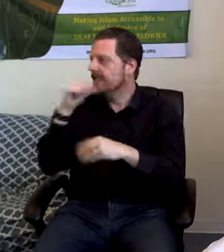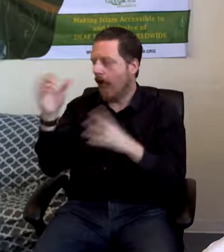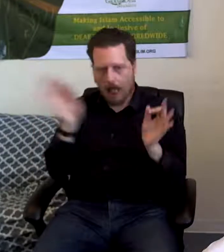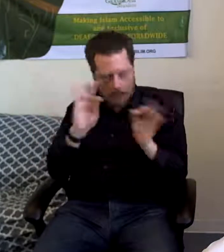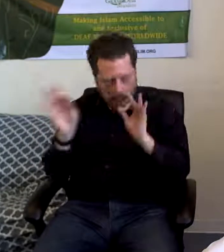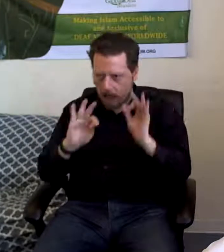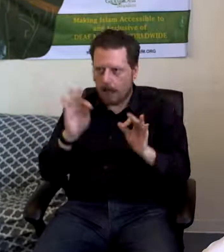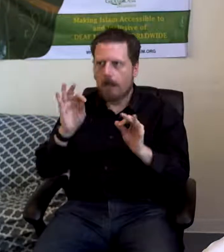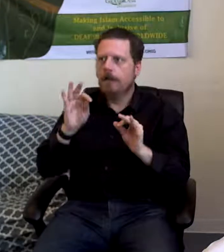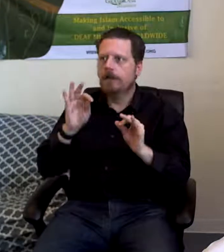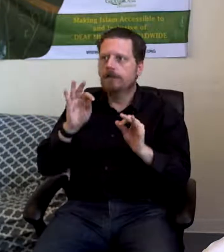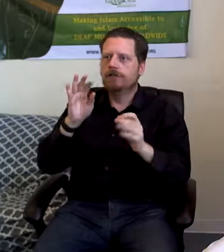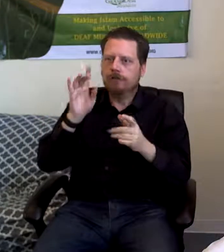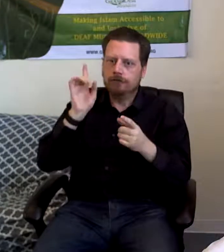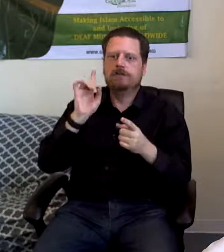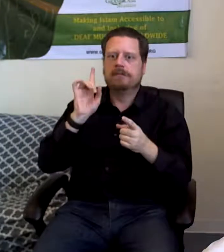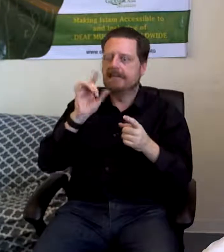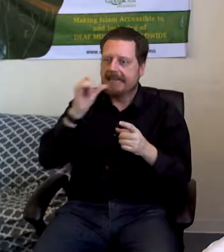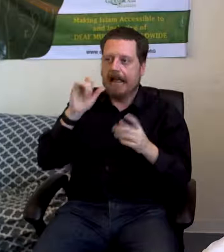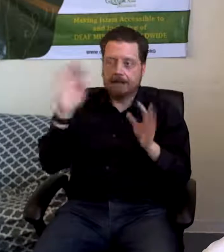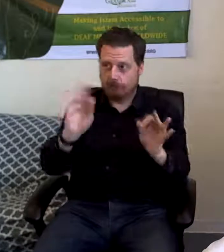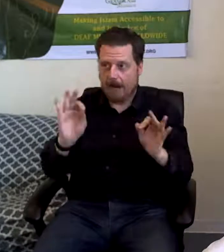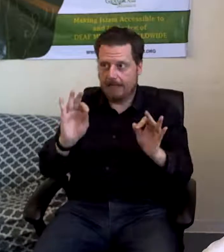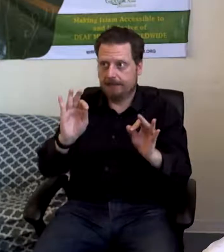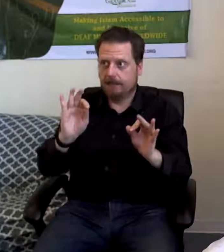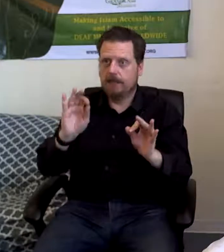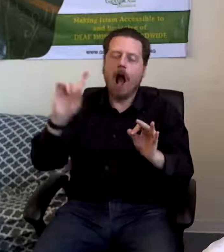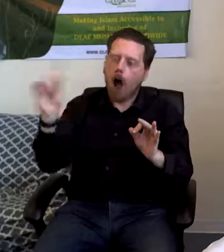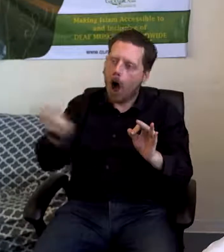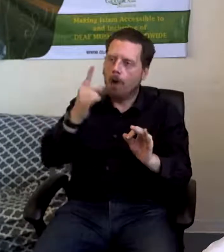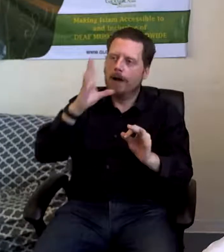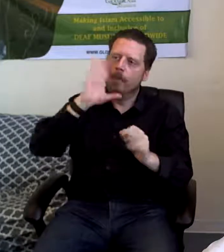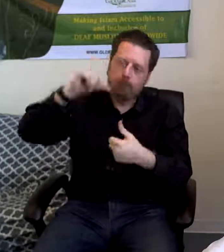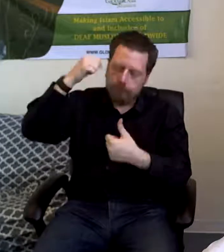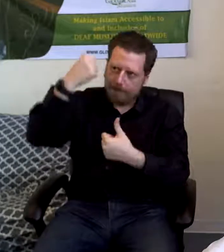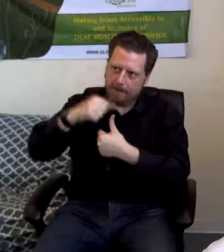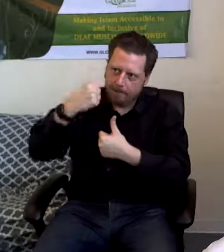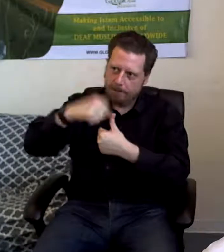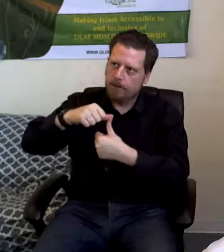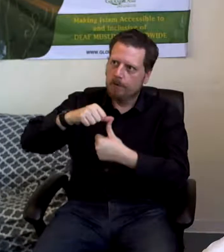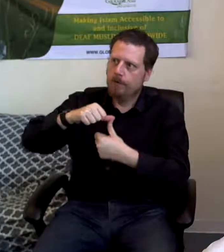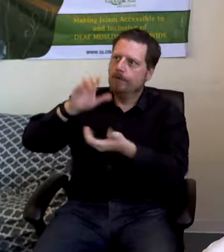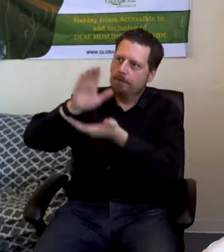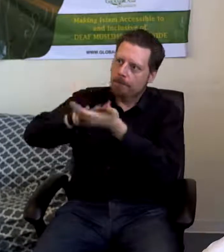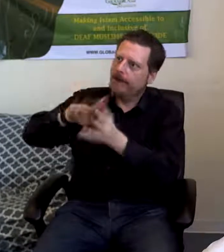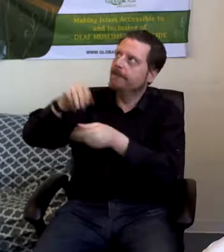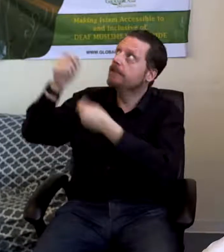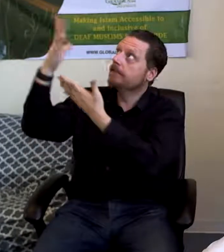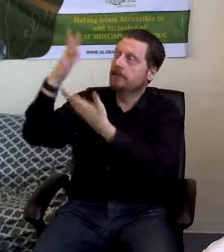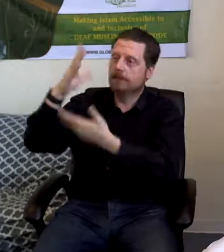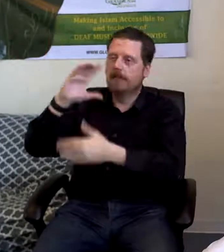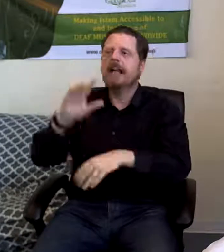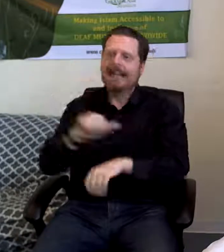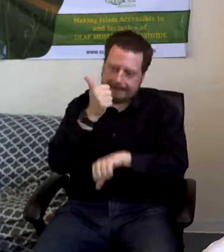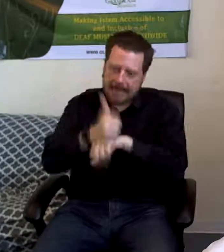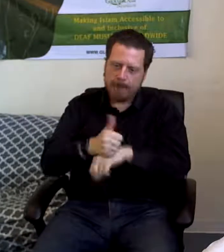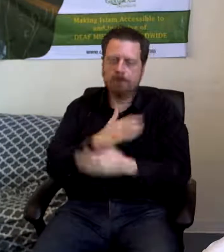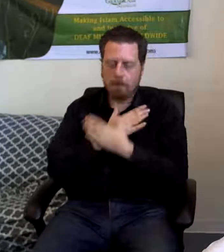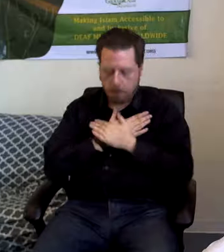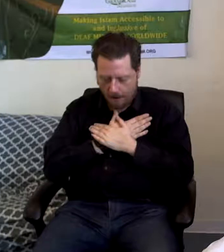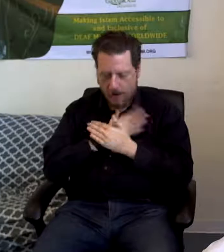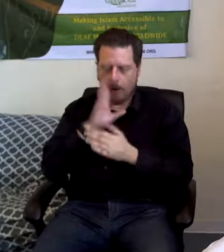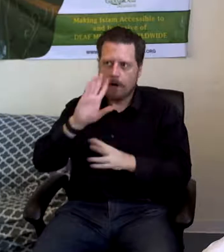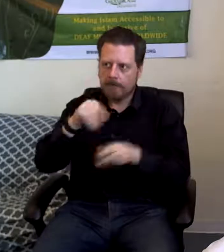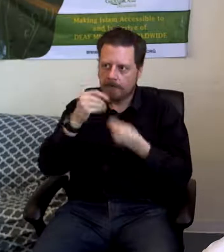from the remembrance of Allah. They are not distracted from establishing prayer and